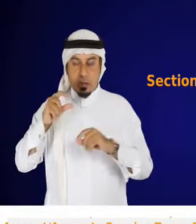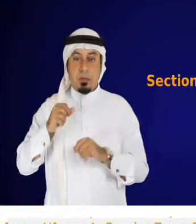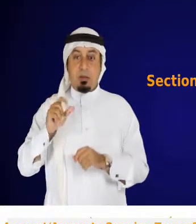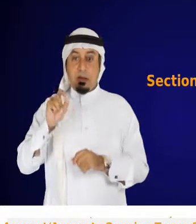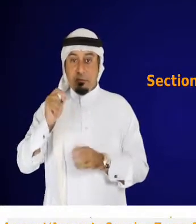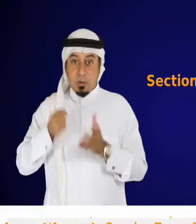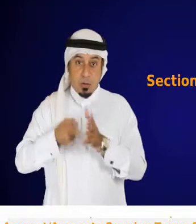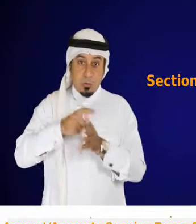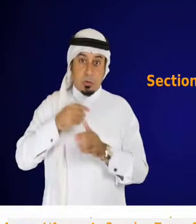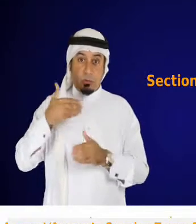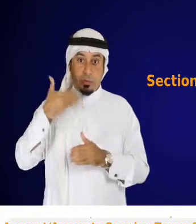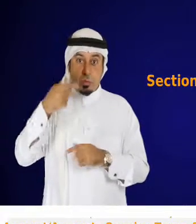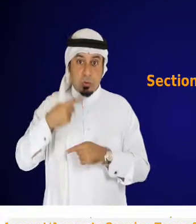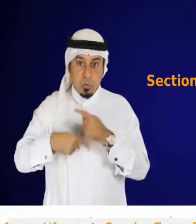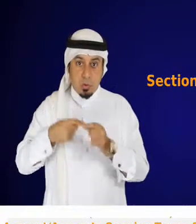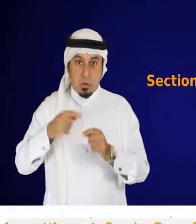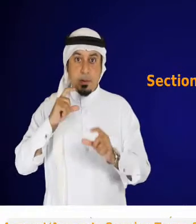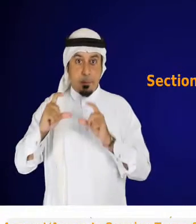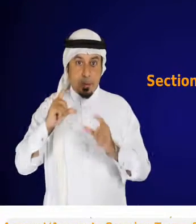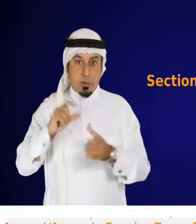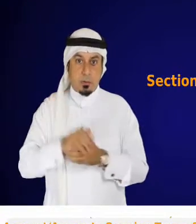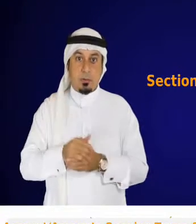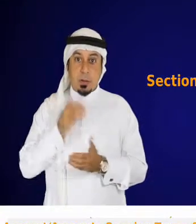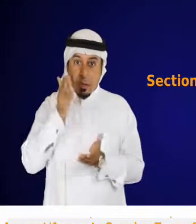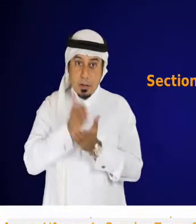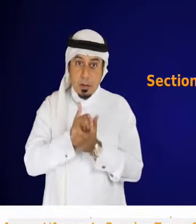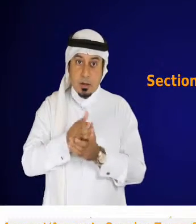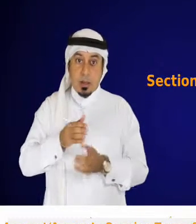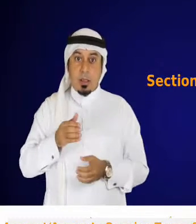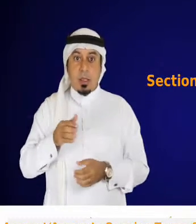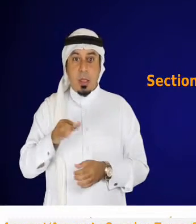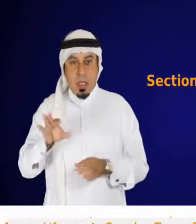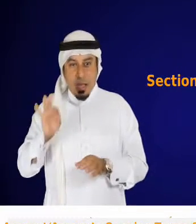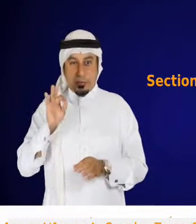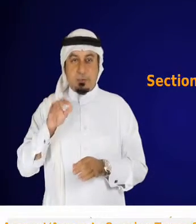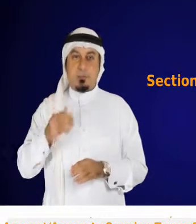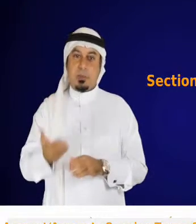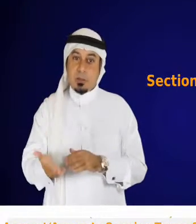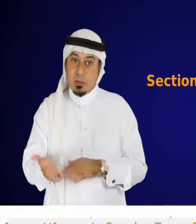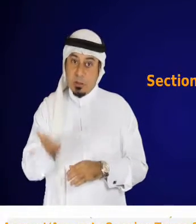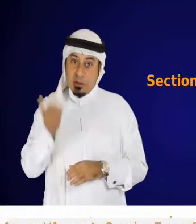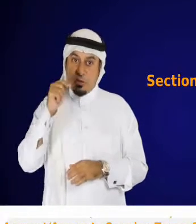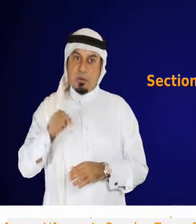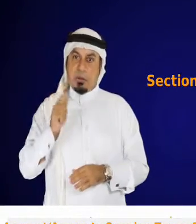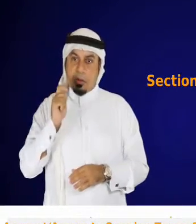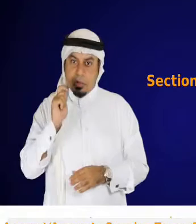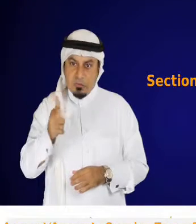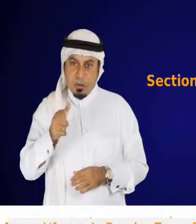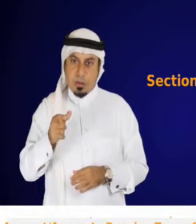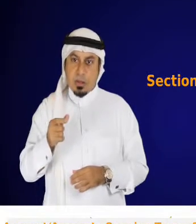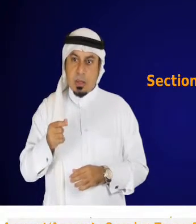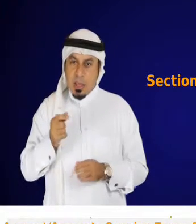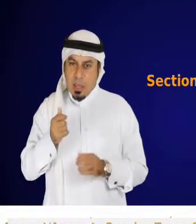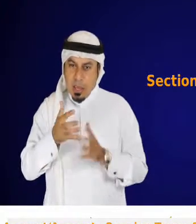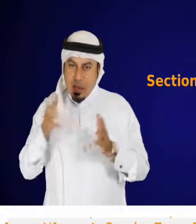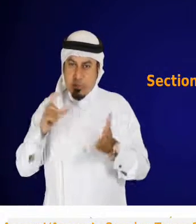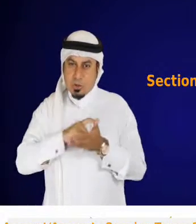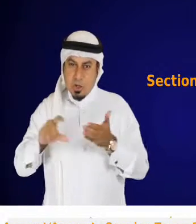the right in its entire discretion to pay the check or withdrawal slip presented or to be dishonor the same or refer the beneficiary